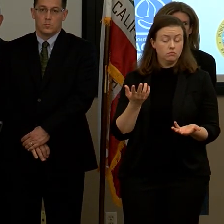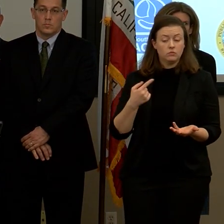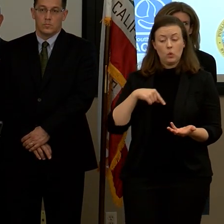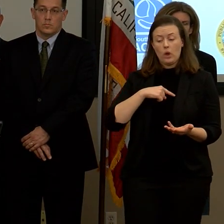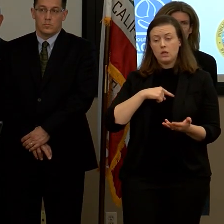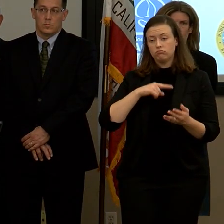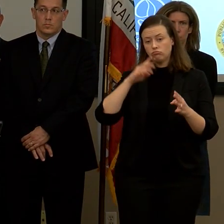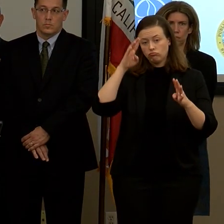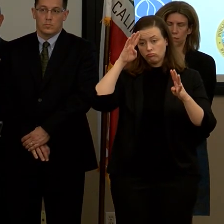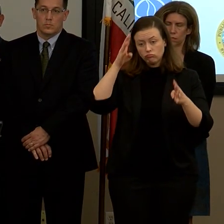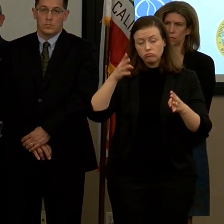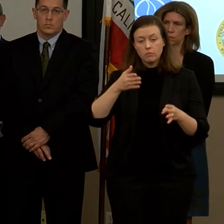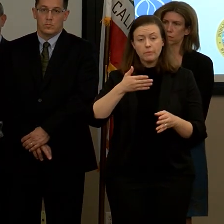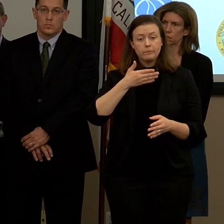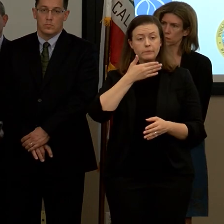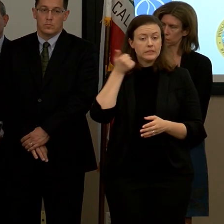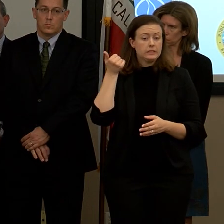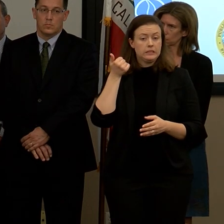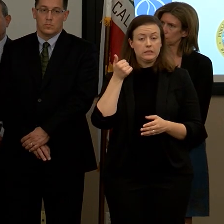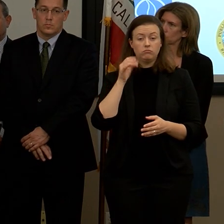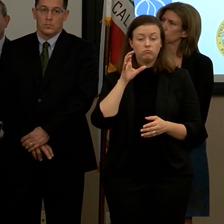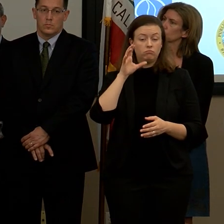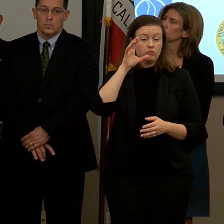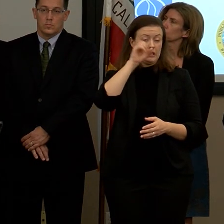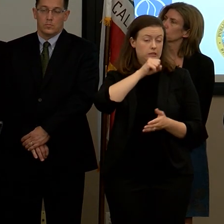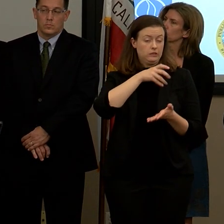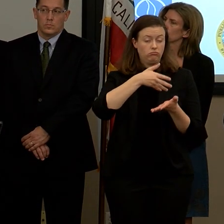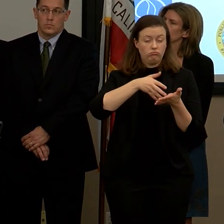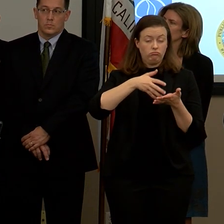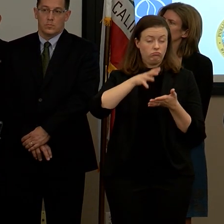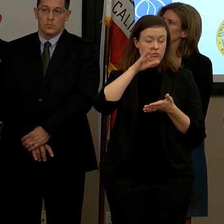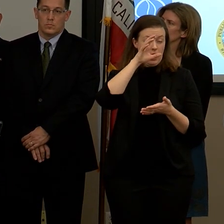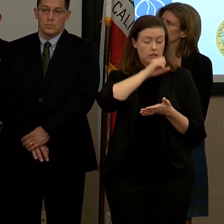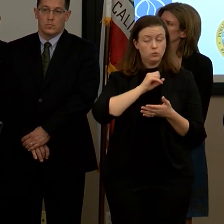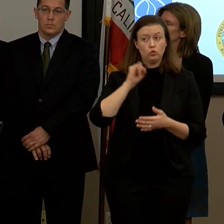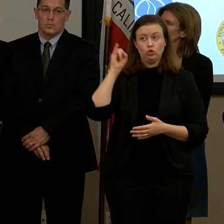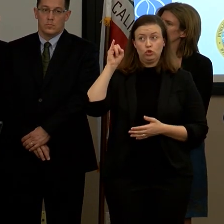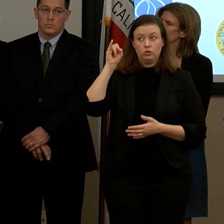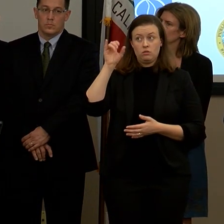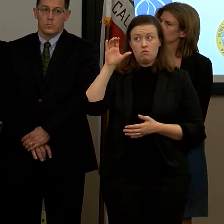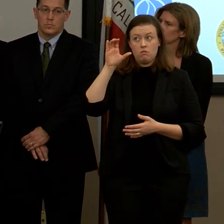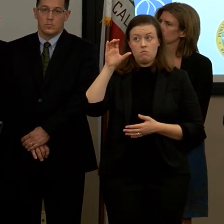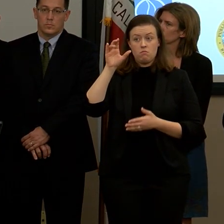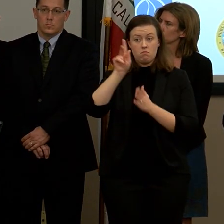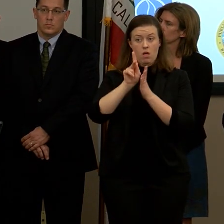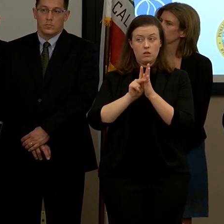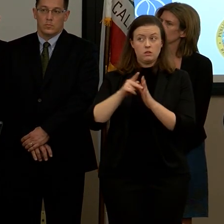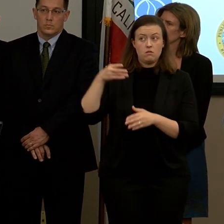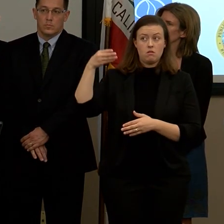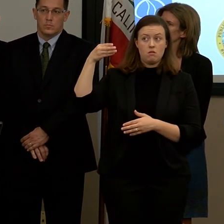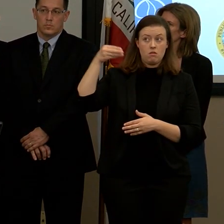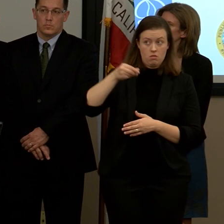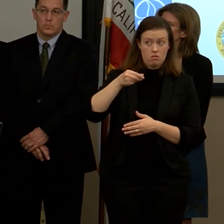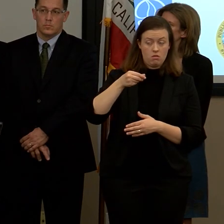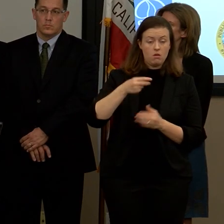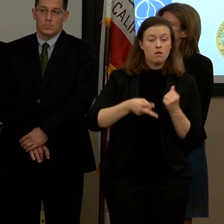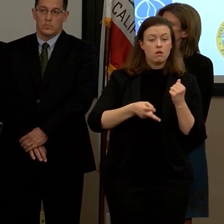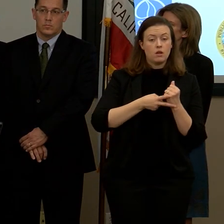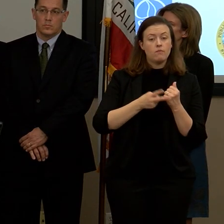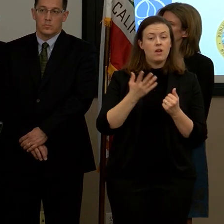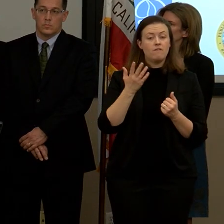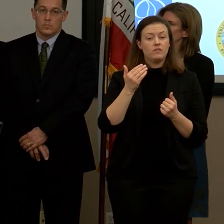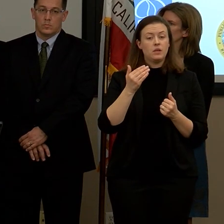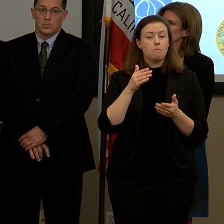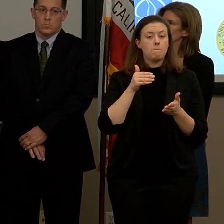up with what our best estimate of that insurance policy should be and chose to keep 15 billion